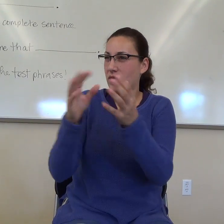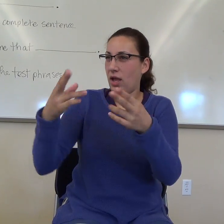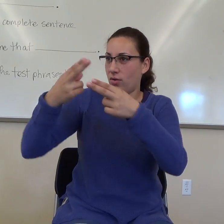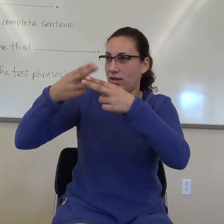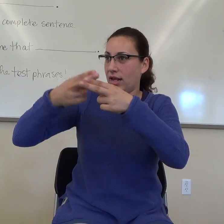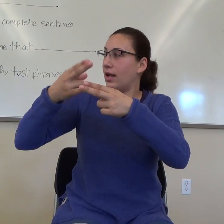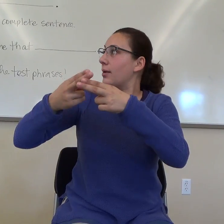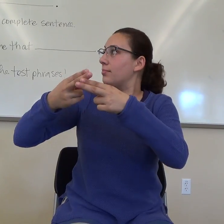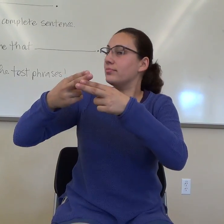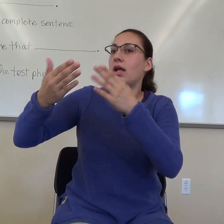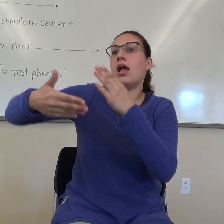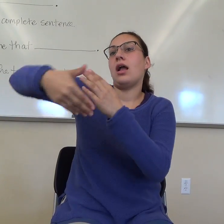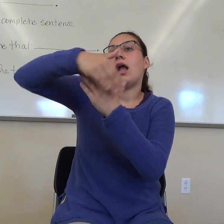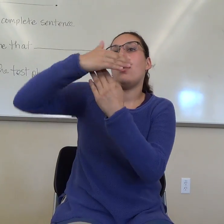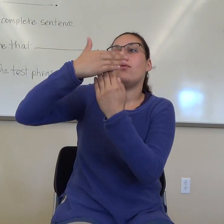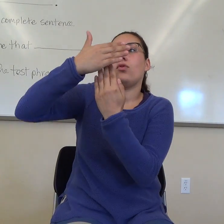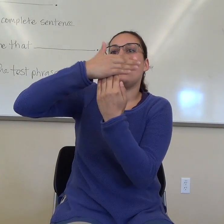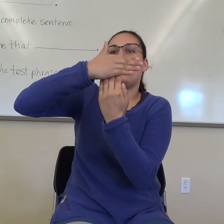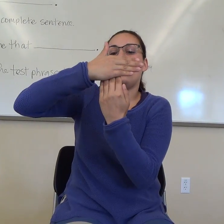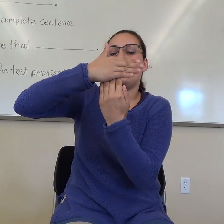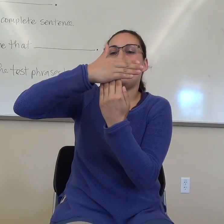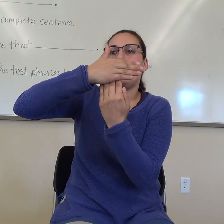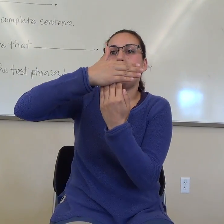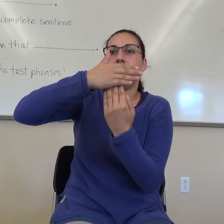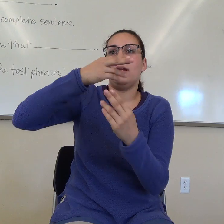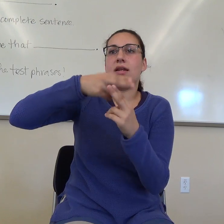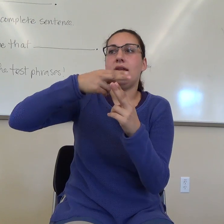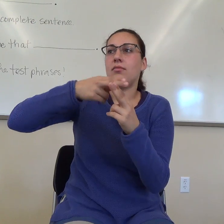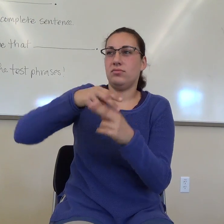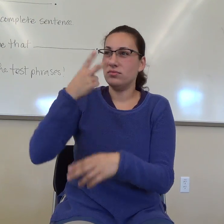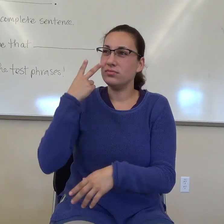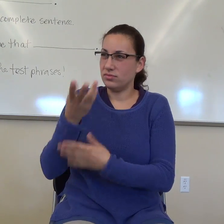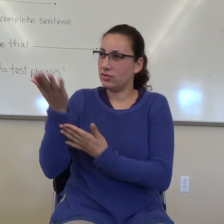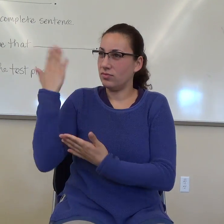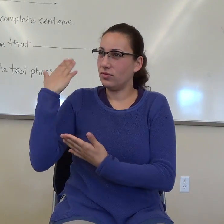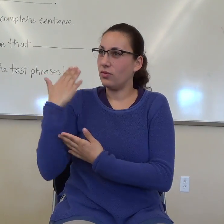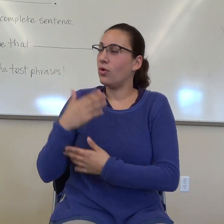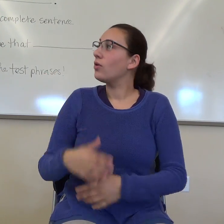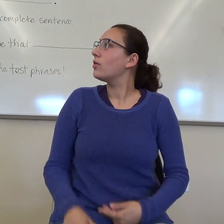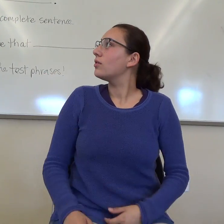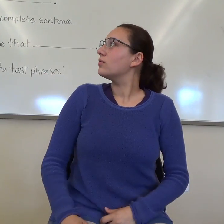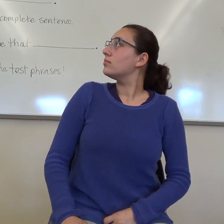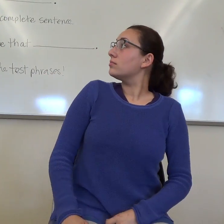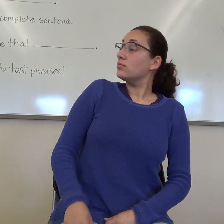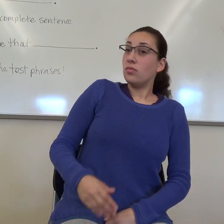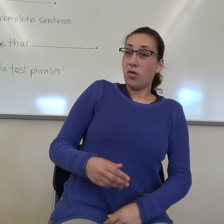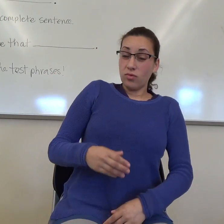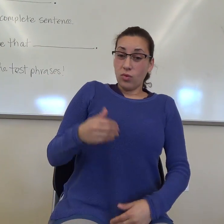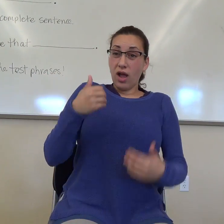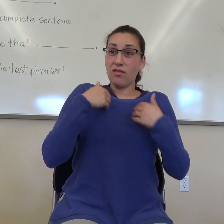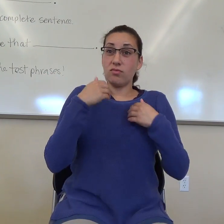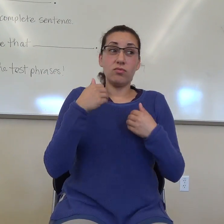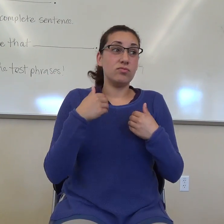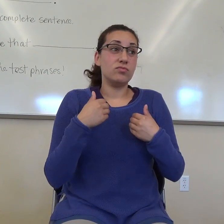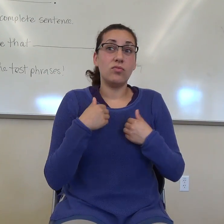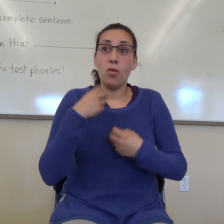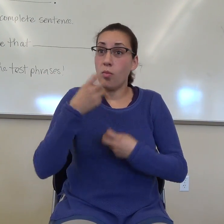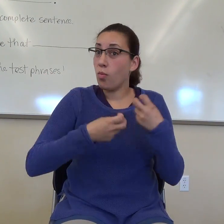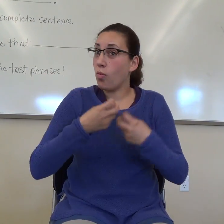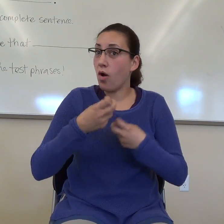As you know, because you saw these once before, it says if you have problem areas, they're highlighted in yellow.